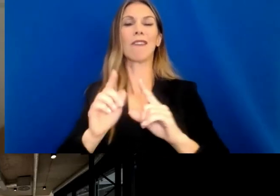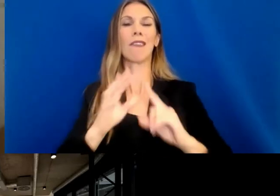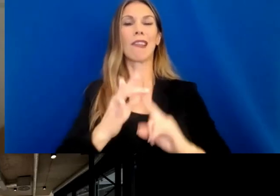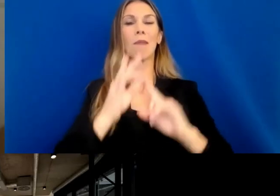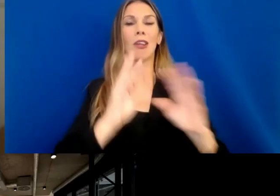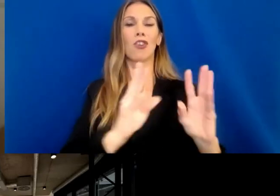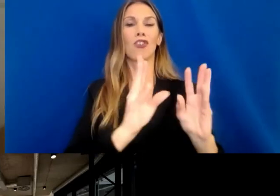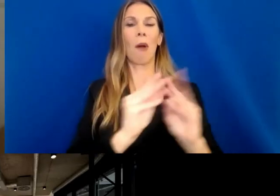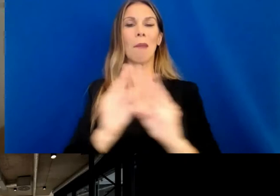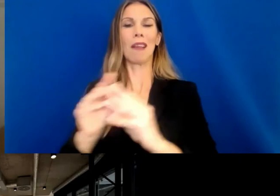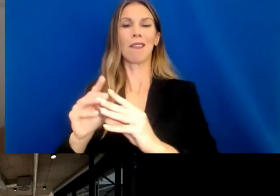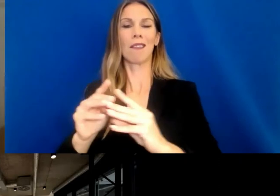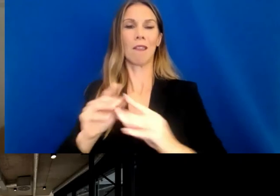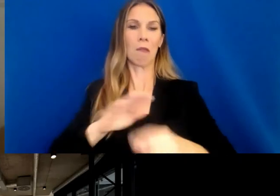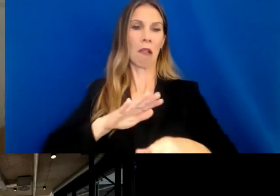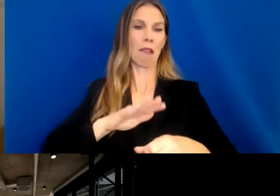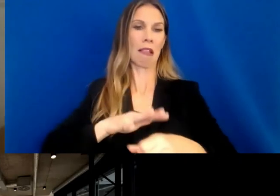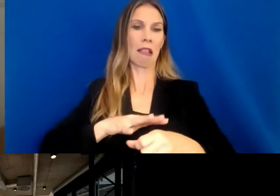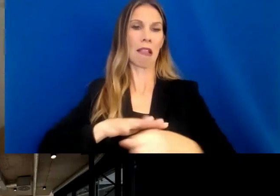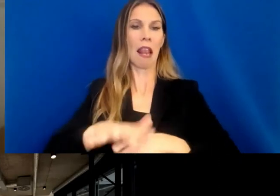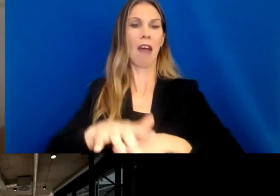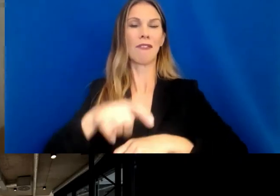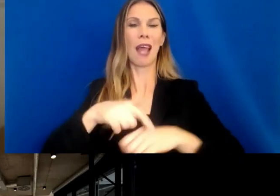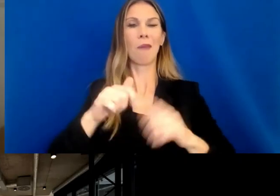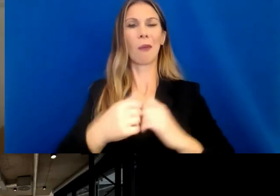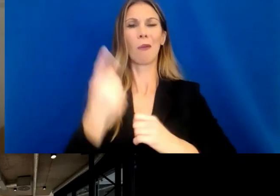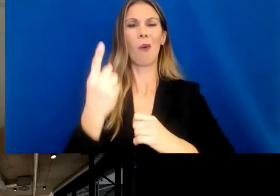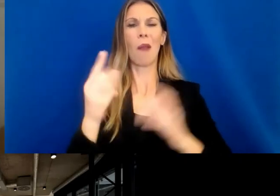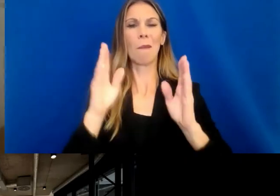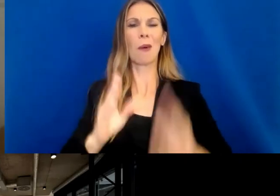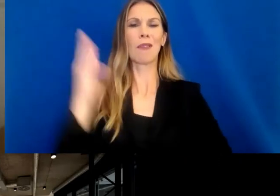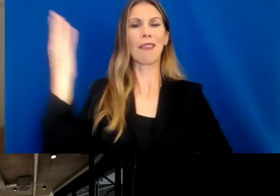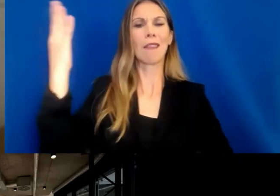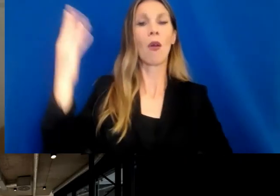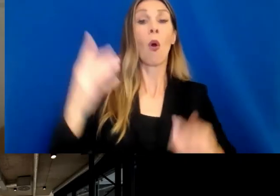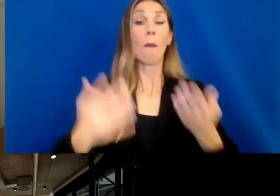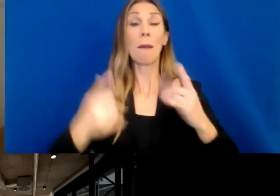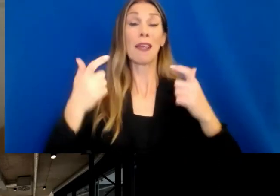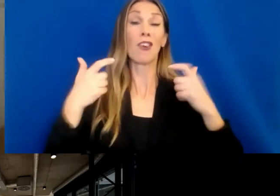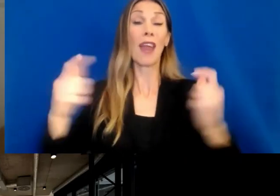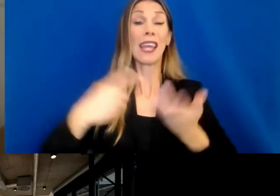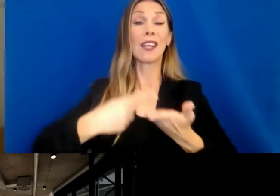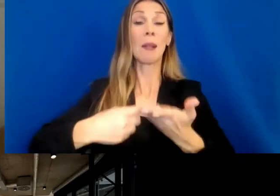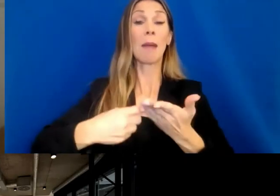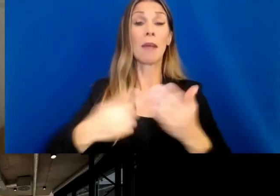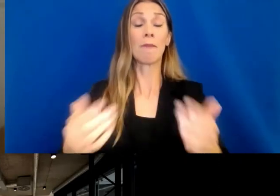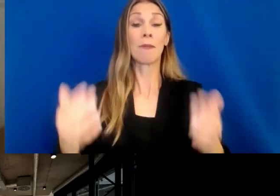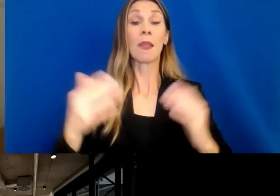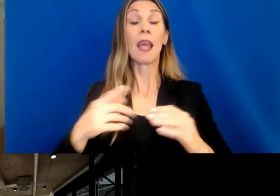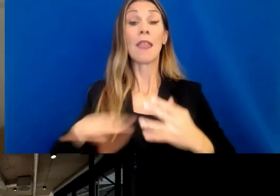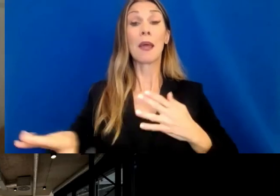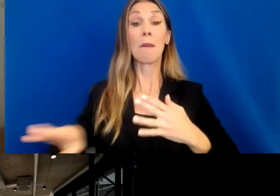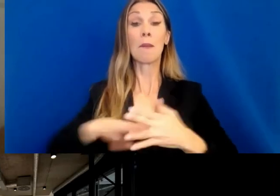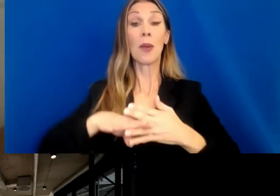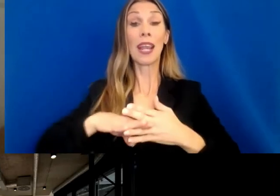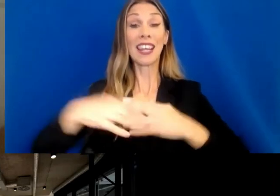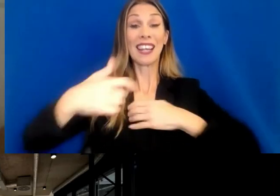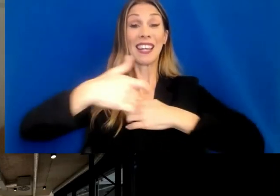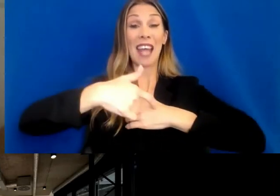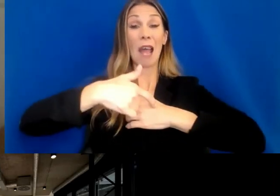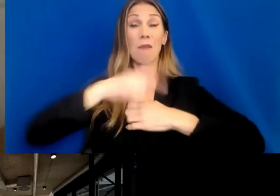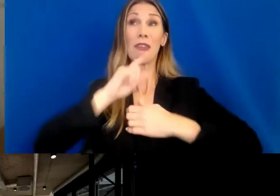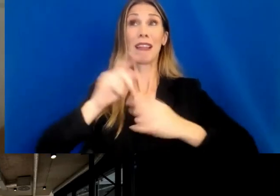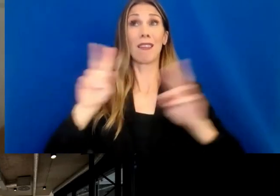totally sufficient with one featured speaker or a great debate. Then there's a break time, but we consider it to be a social networking